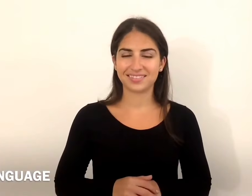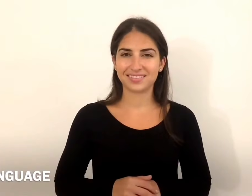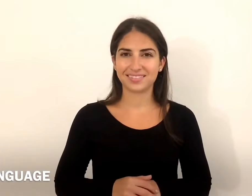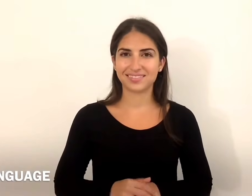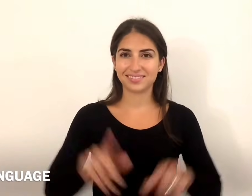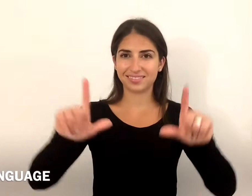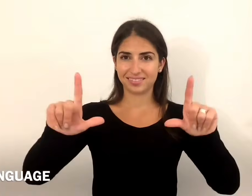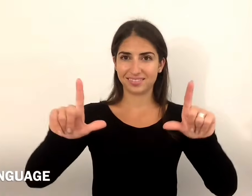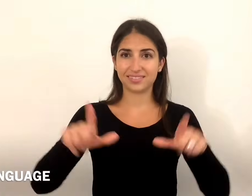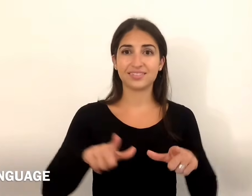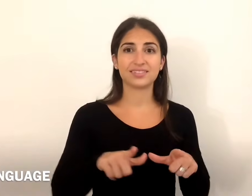Language.